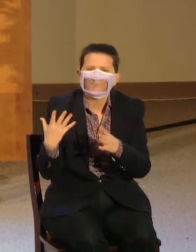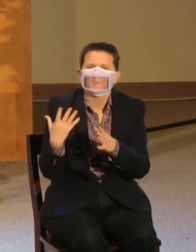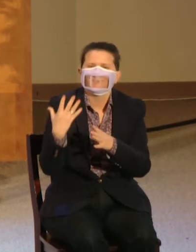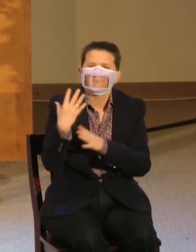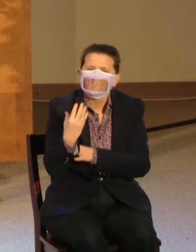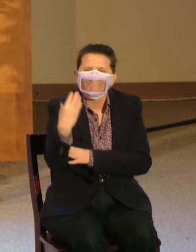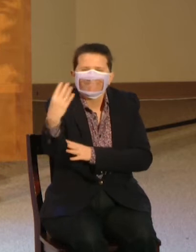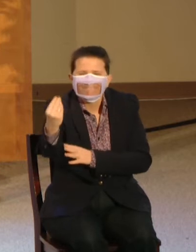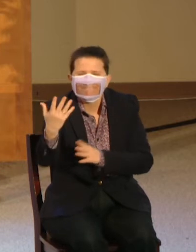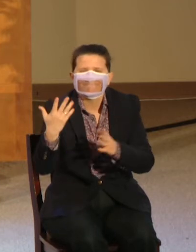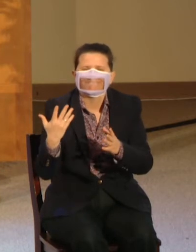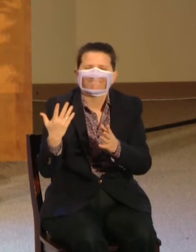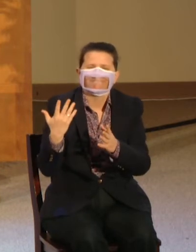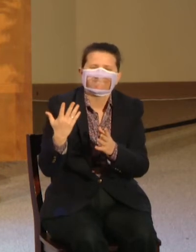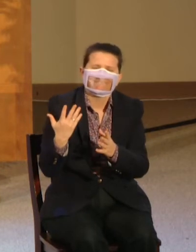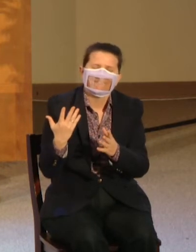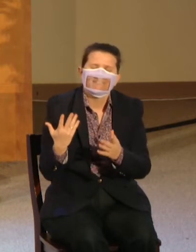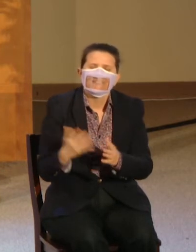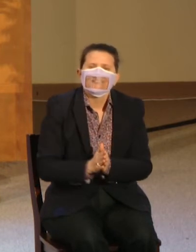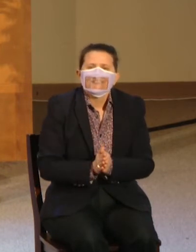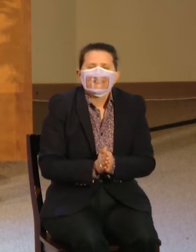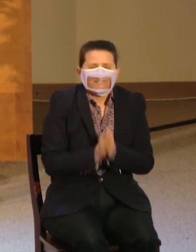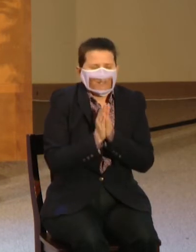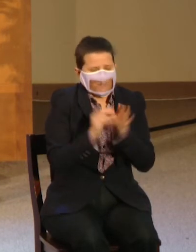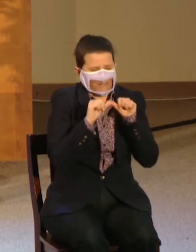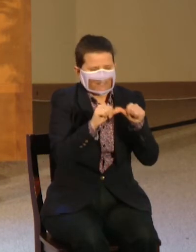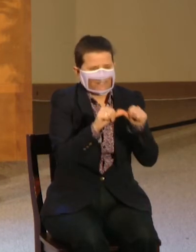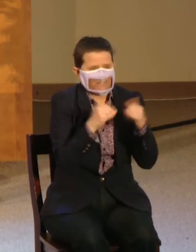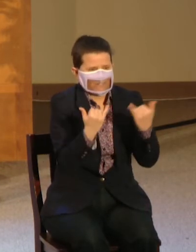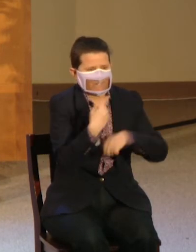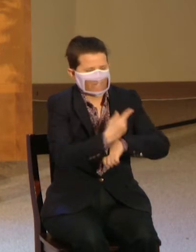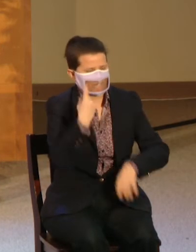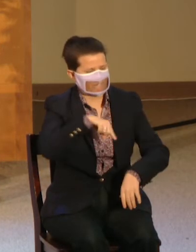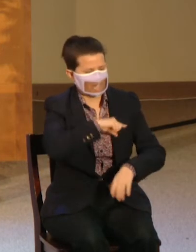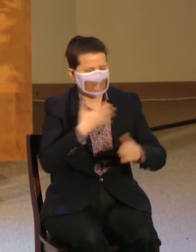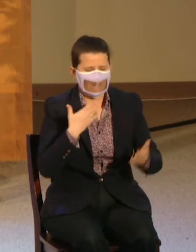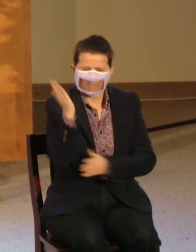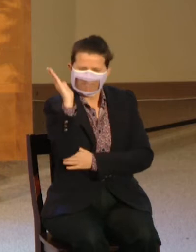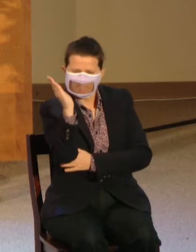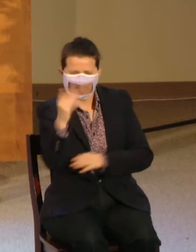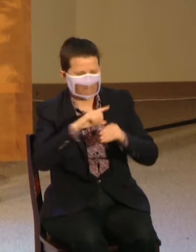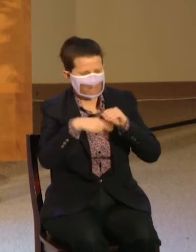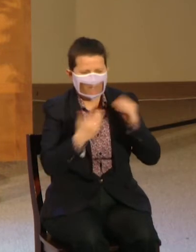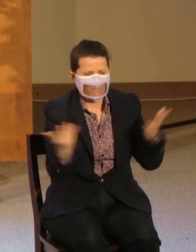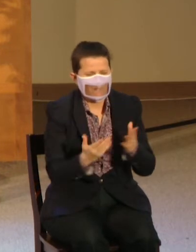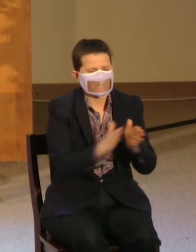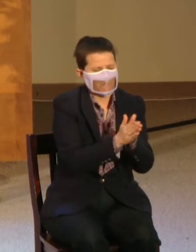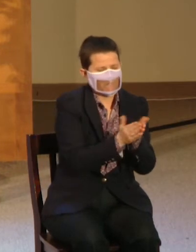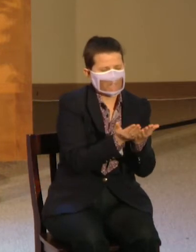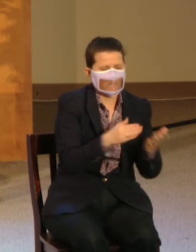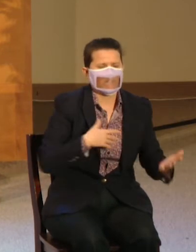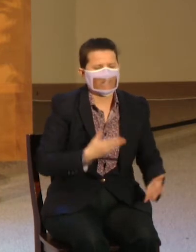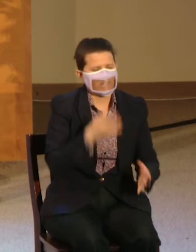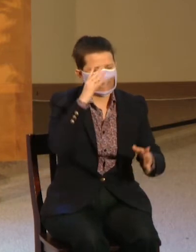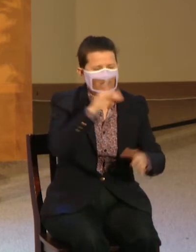The Illusion of Money by Kyle Cease. And last week, Reverend Cherie talked about